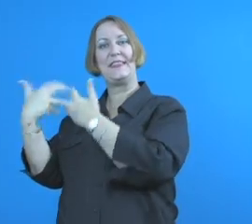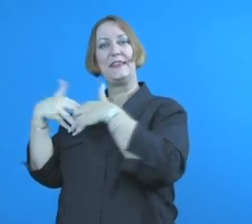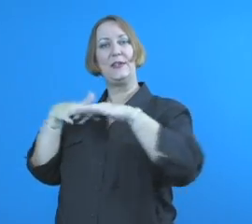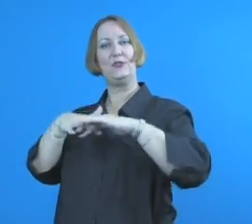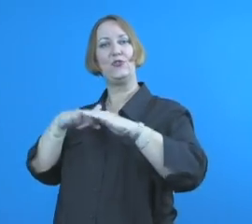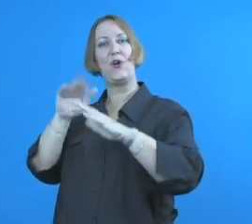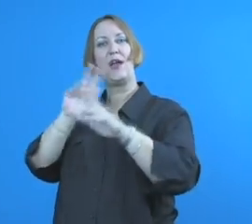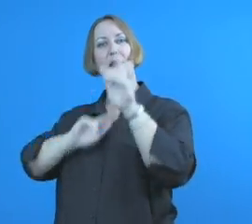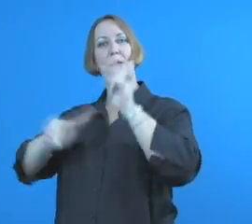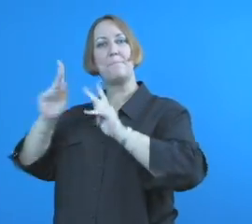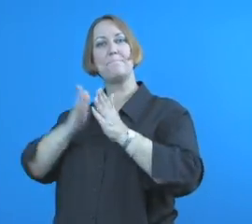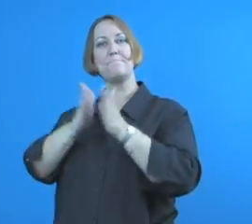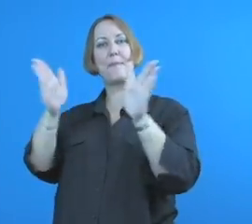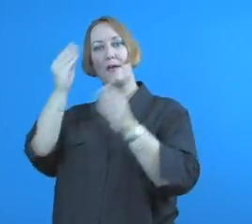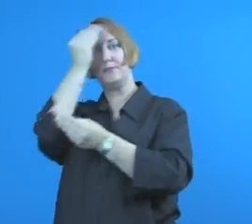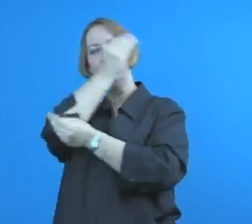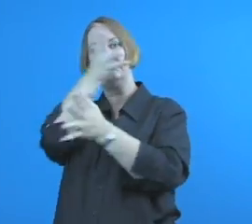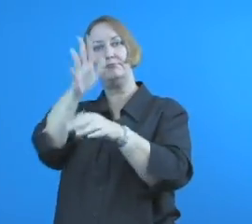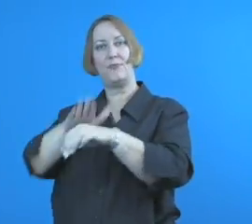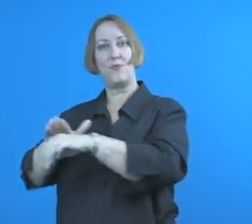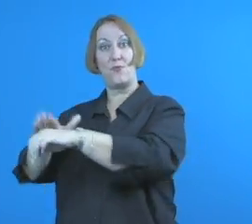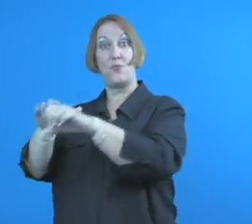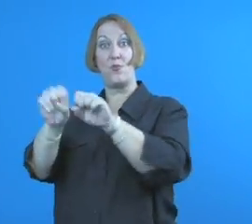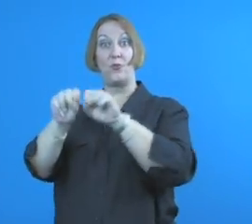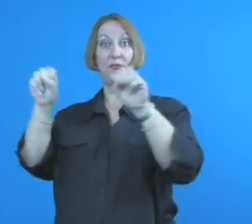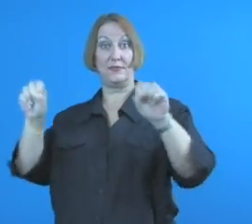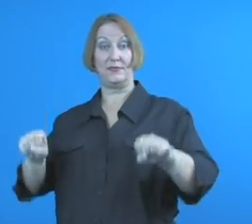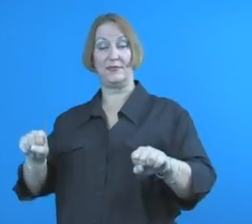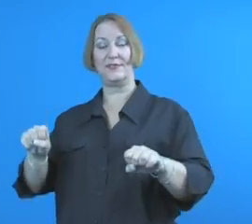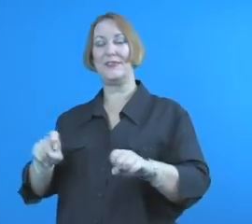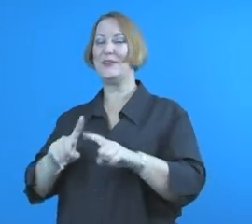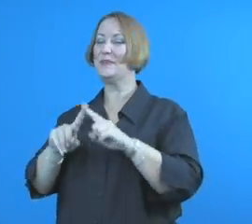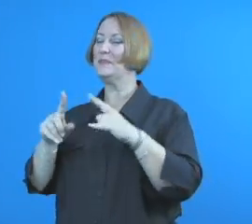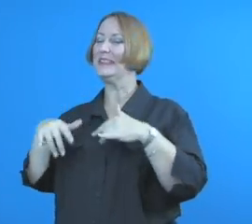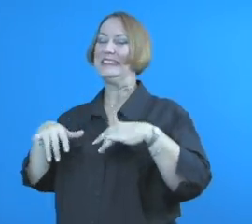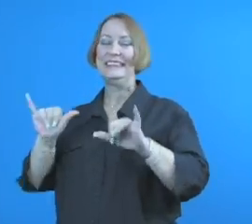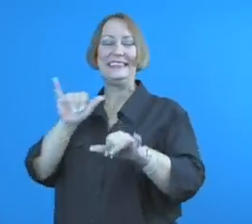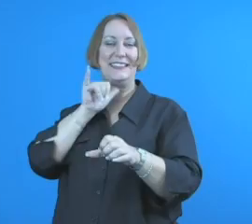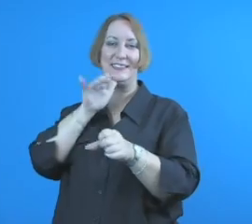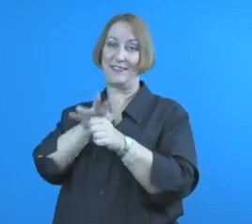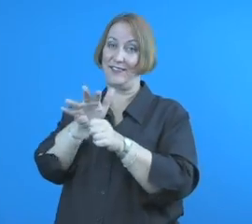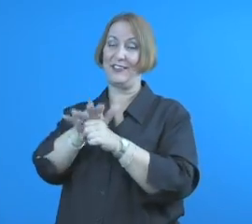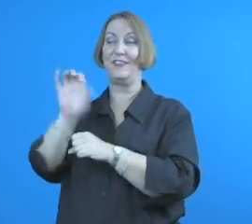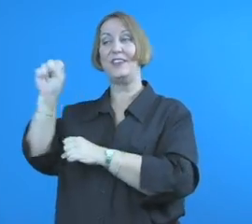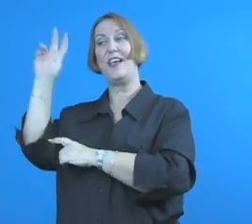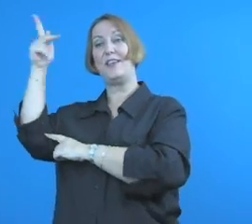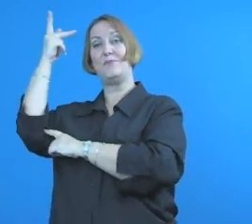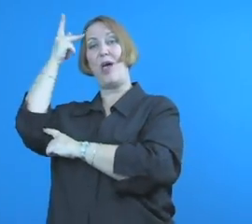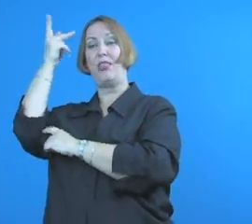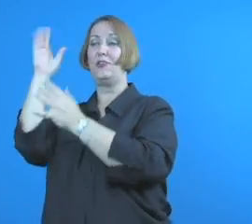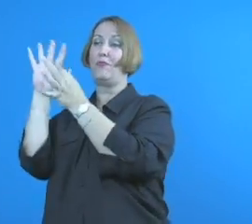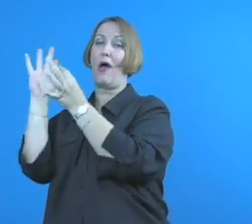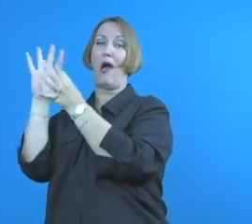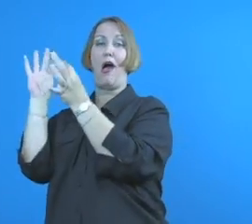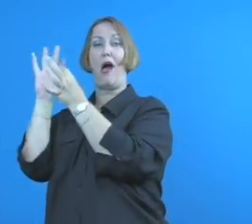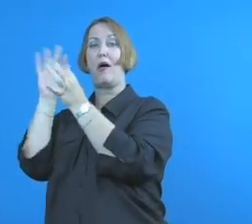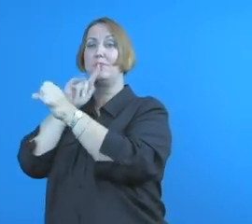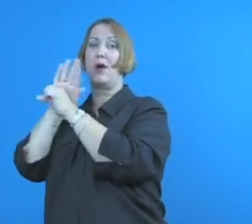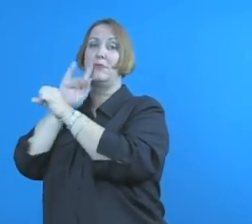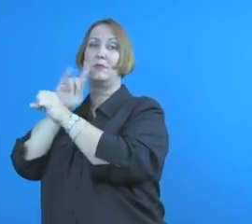still exist despite the national rhetoric promising not to leave anyone behind next time. We've made big strides since